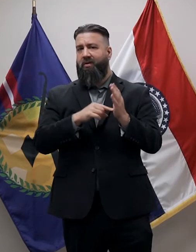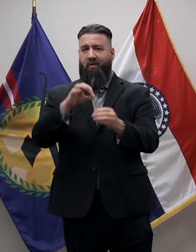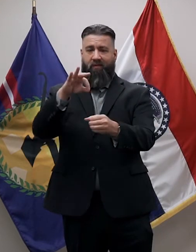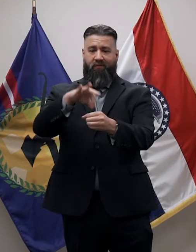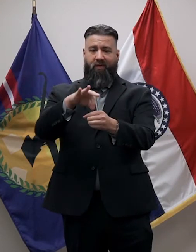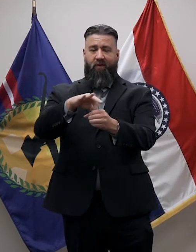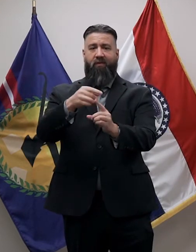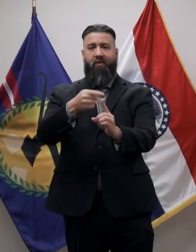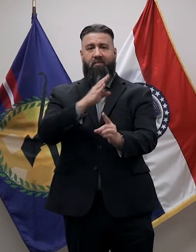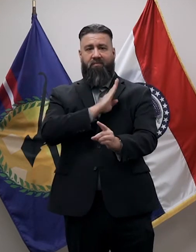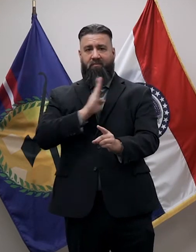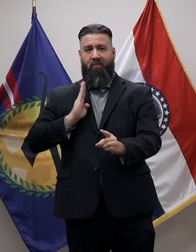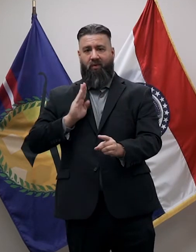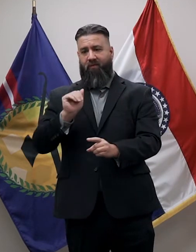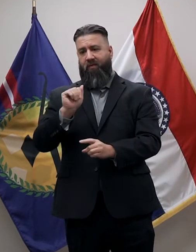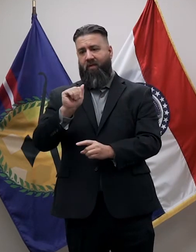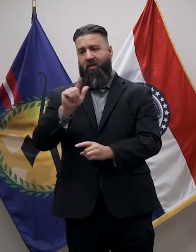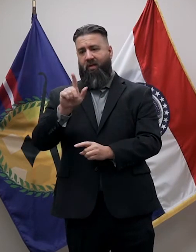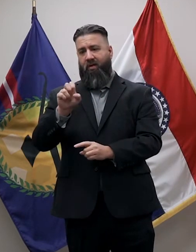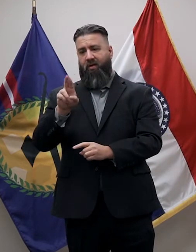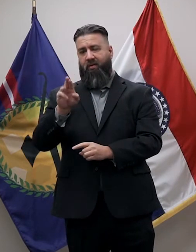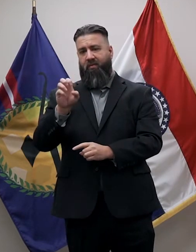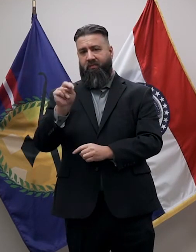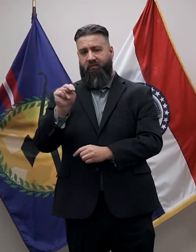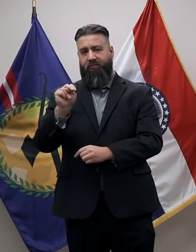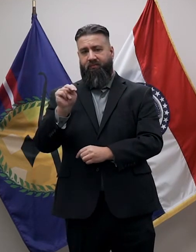of their board of aldermen. That process